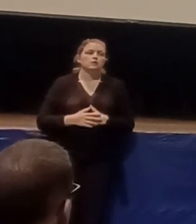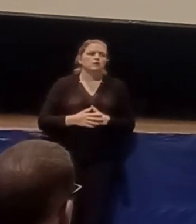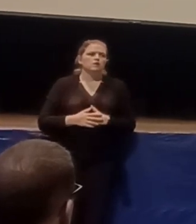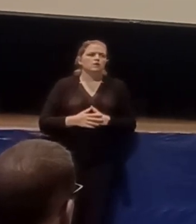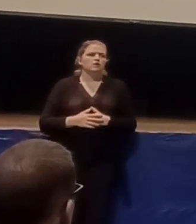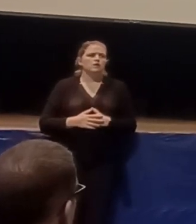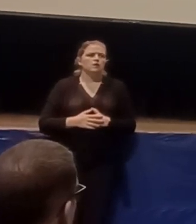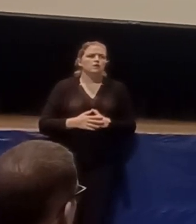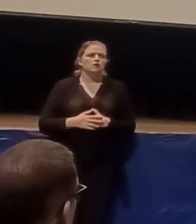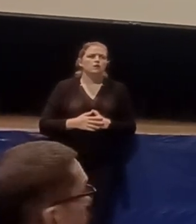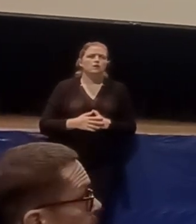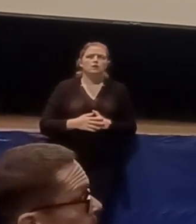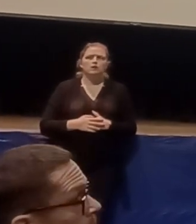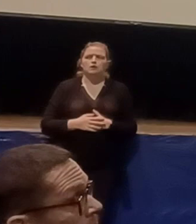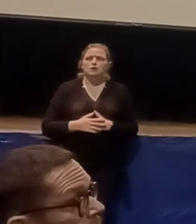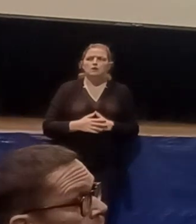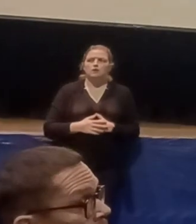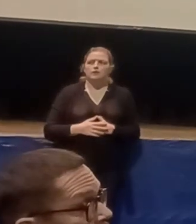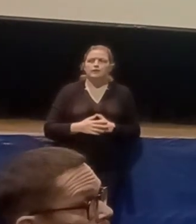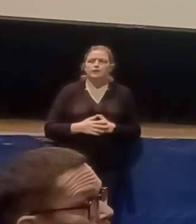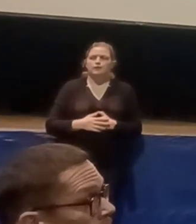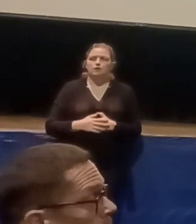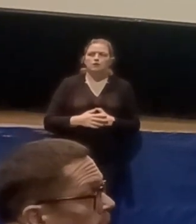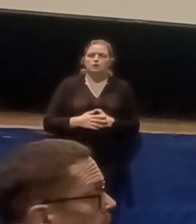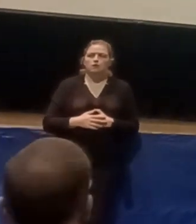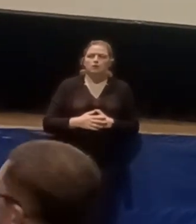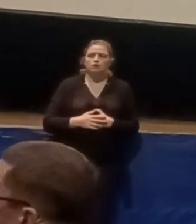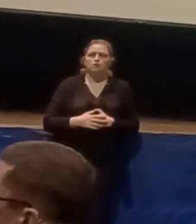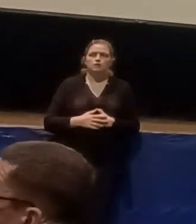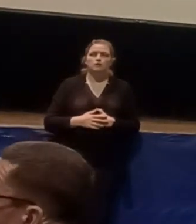May I have a microphone? Oh, we're over here, Alexandra.